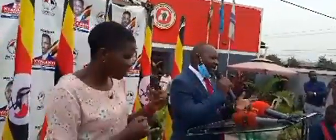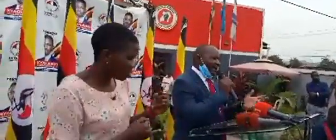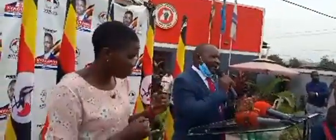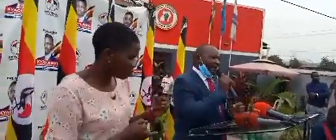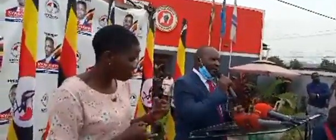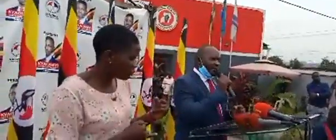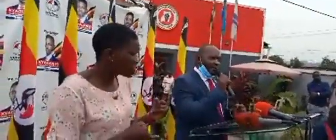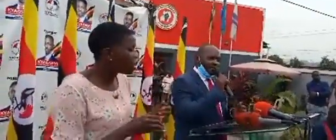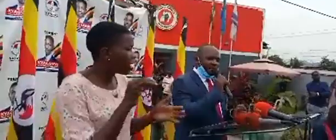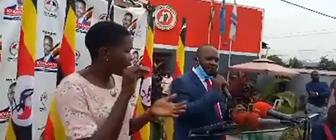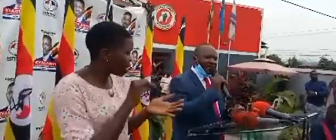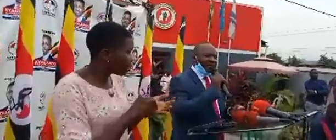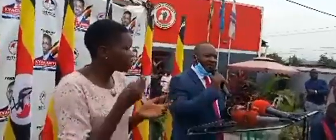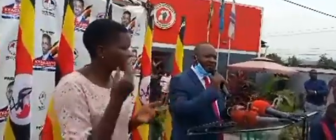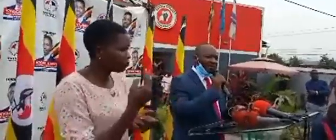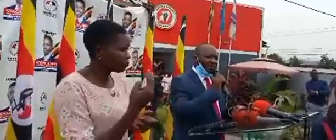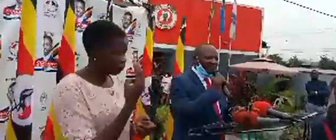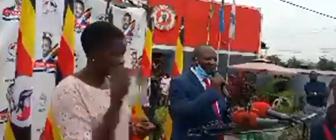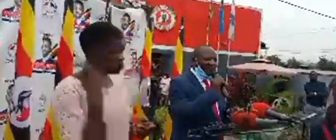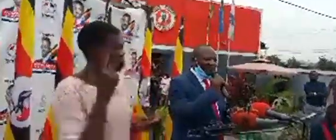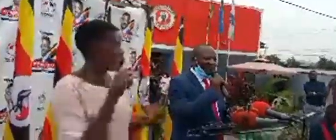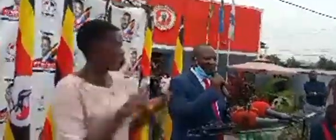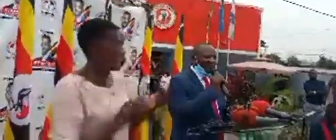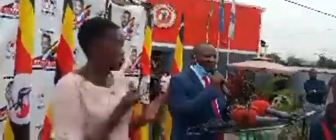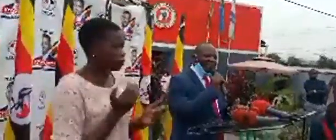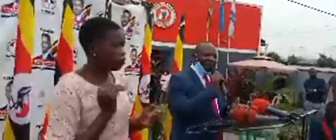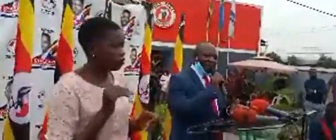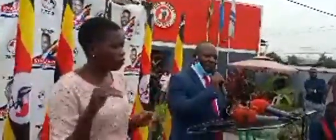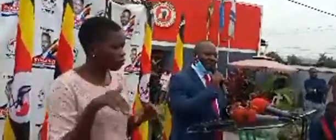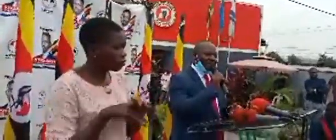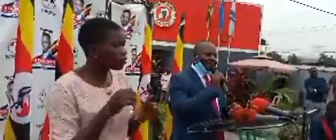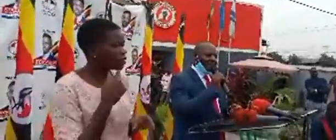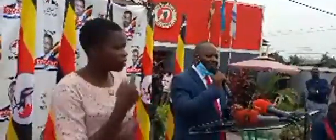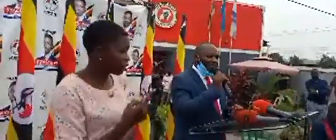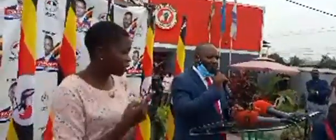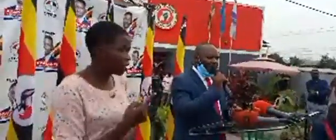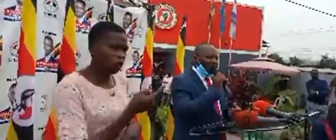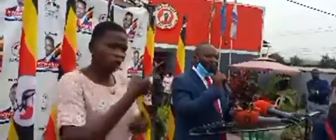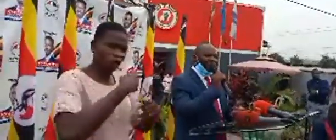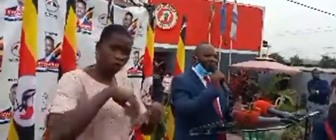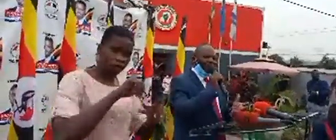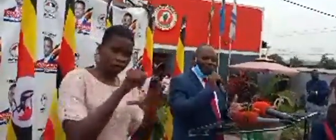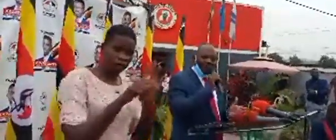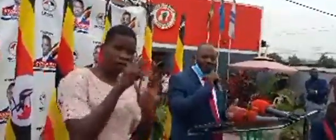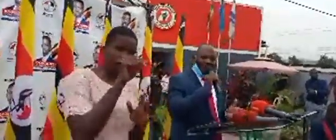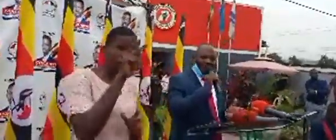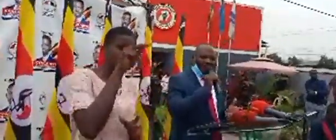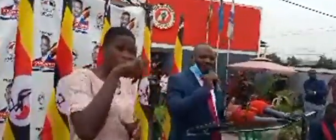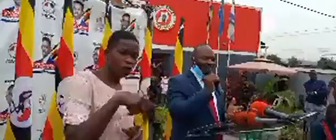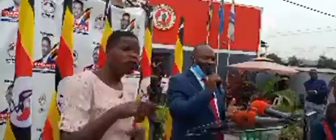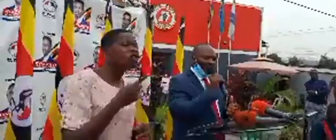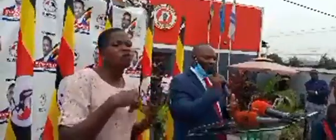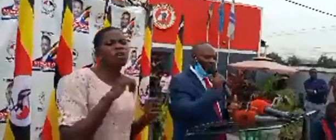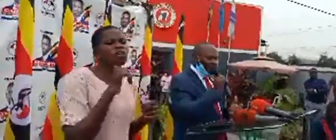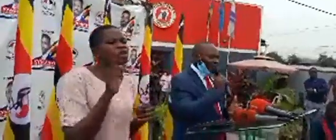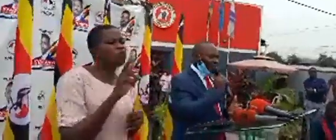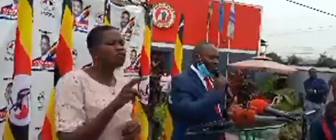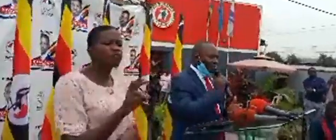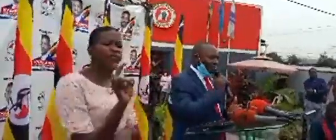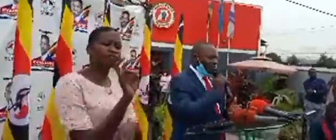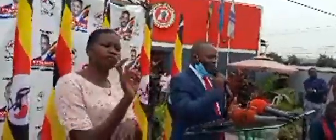again echoing what Comrade said, as NUP, we are not observers in national